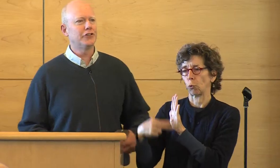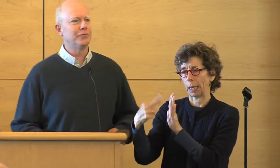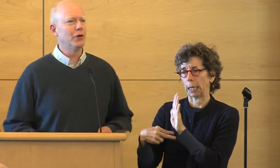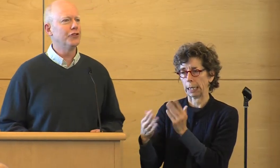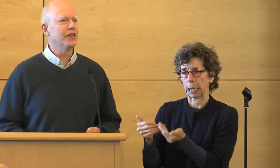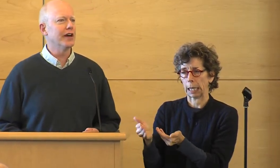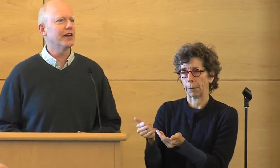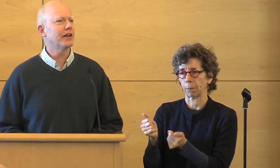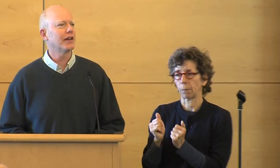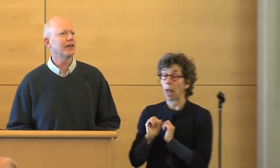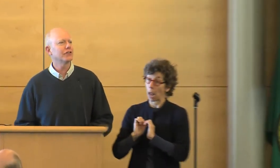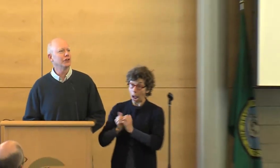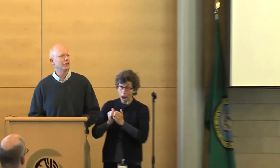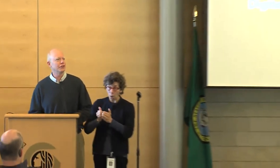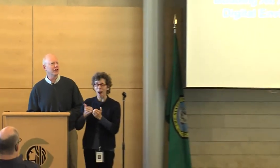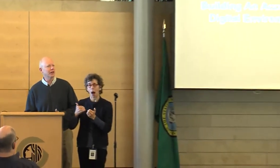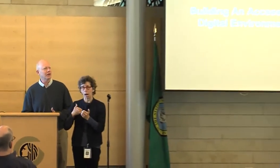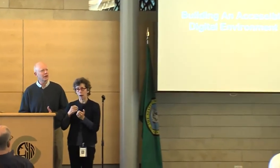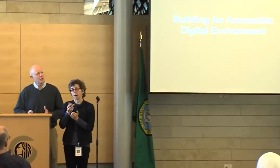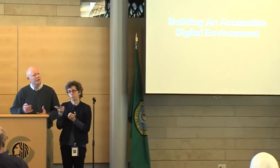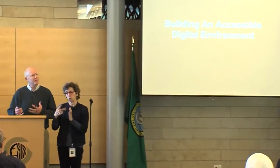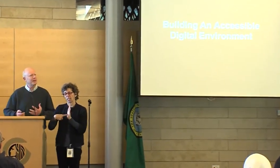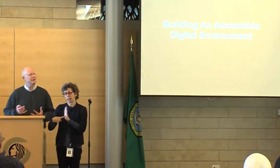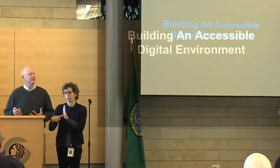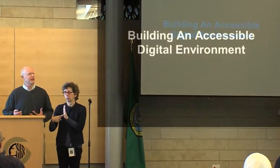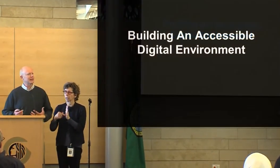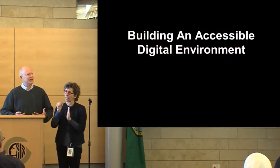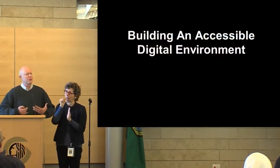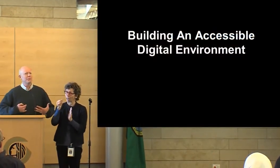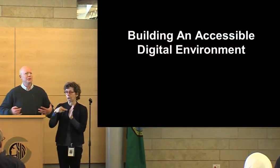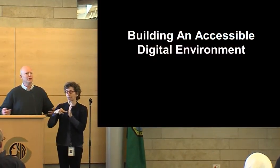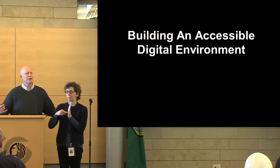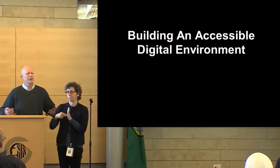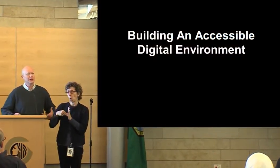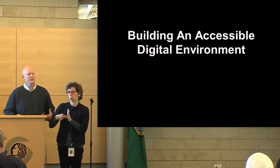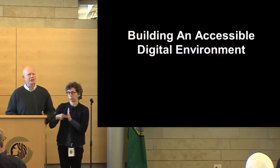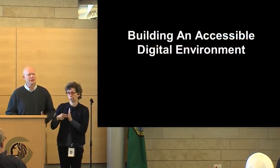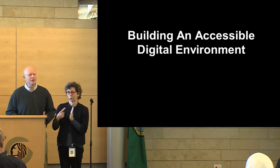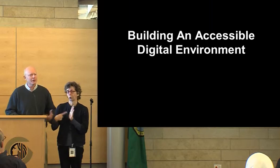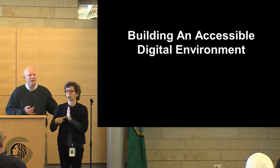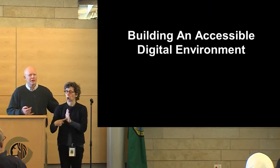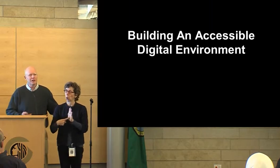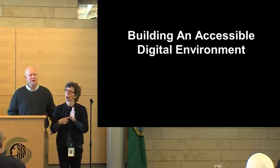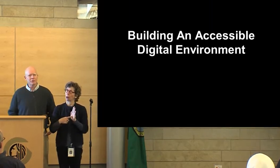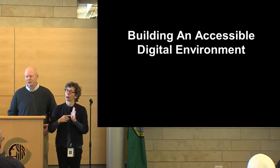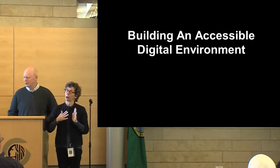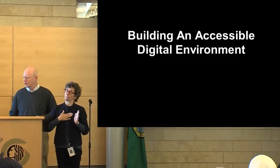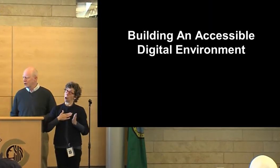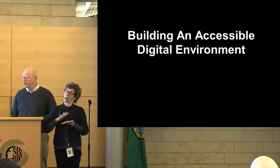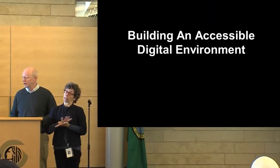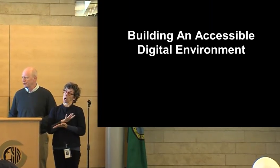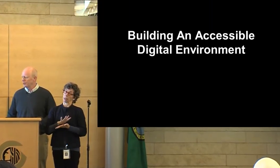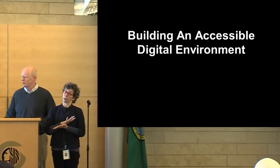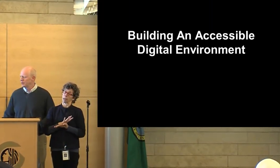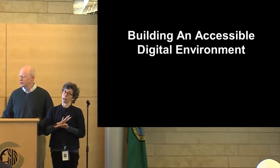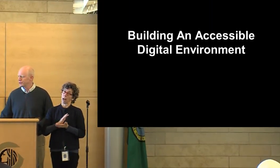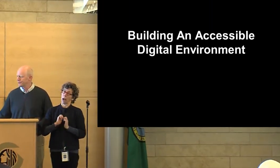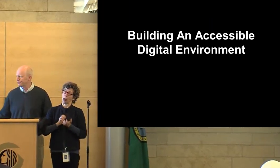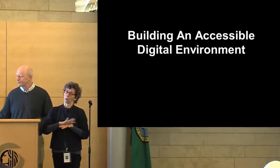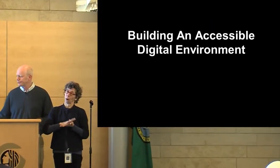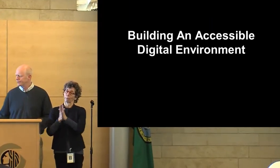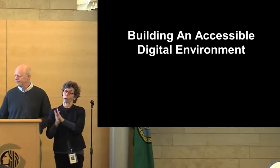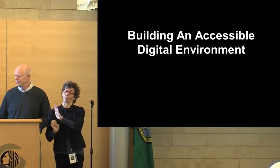universal design built in. So the ramps and the elevators, our documents need to have those things so that people can read